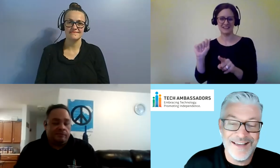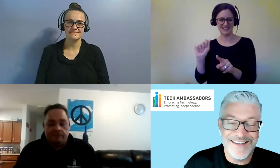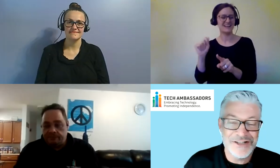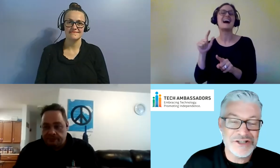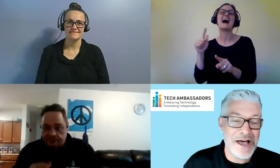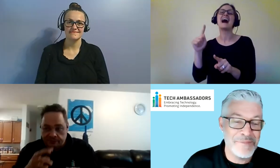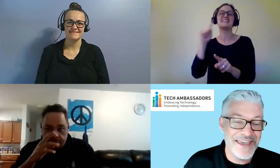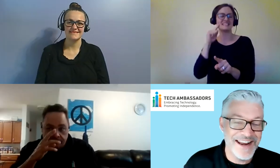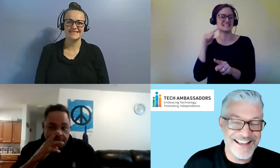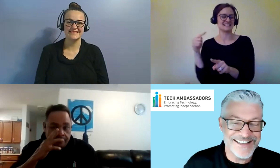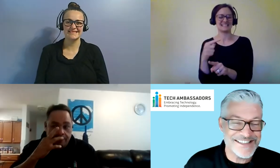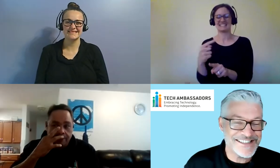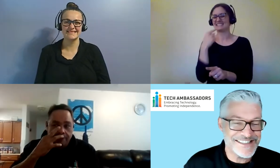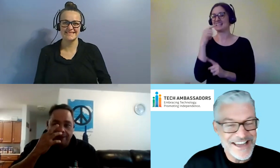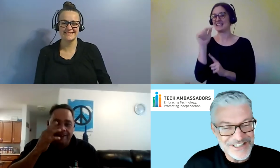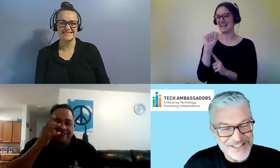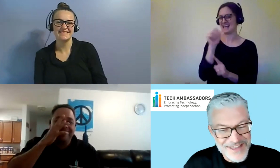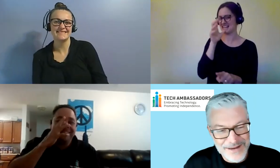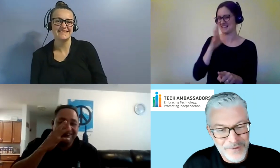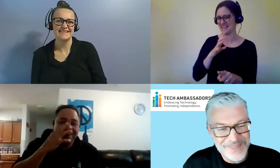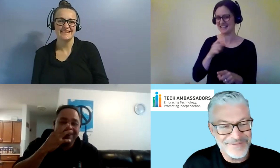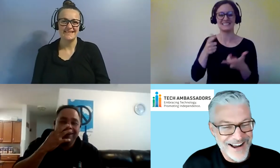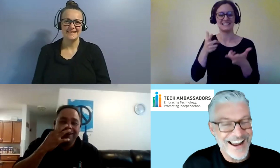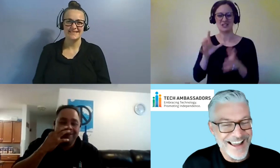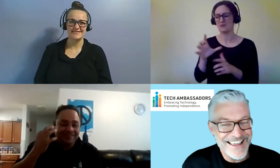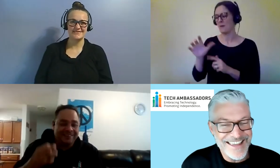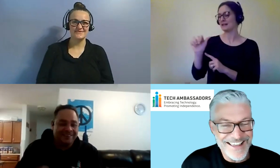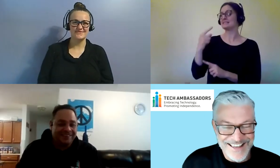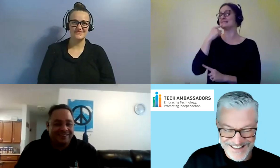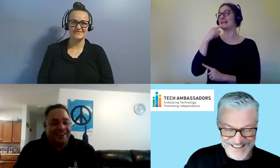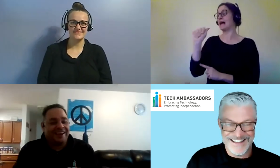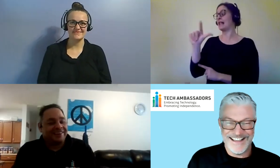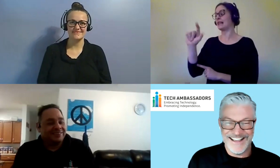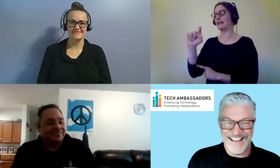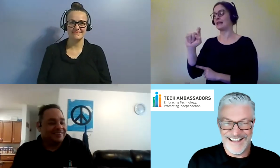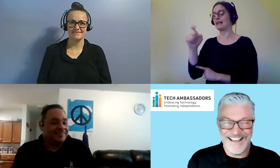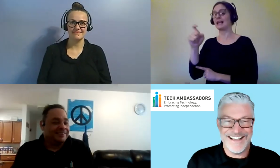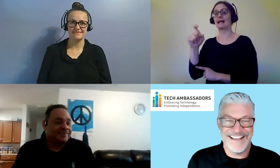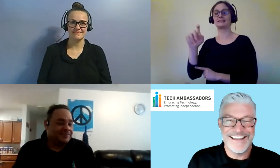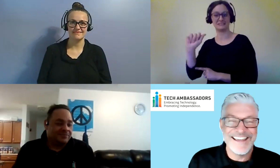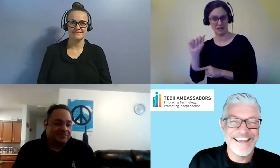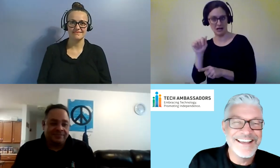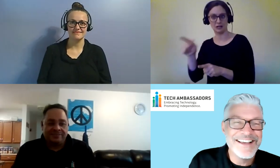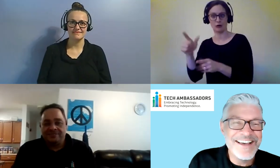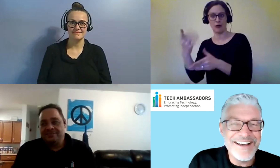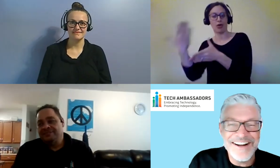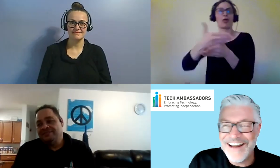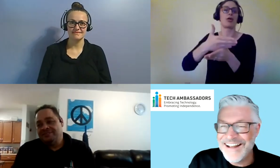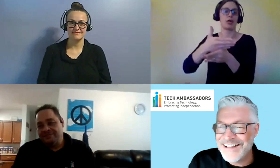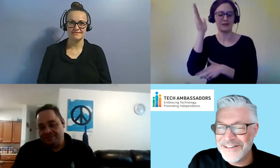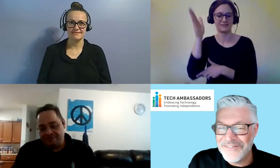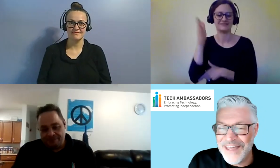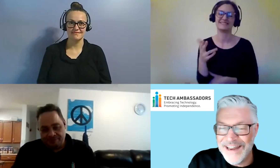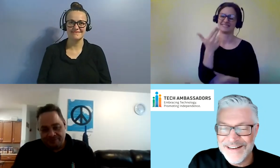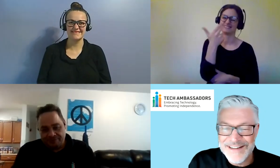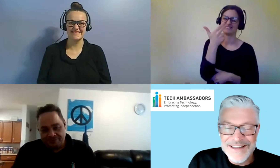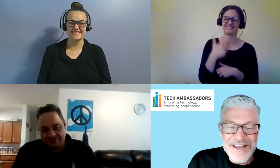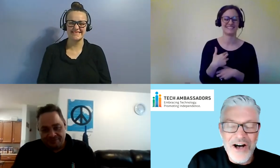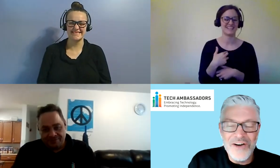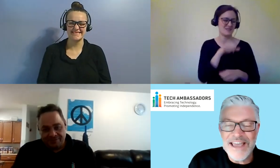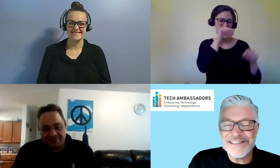her chime in since she's right there with him, right? Yeah. All right. I love